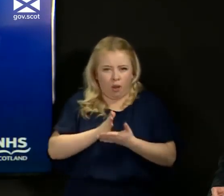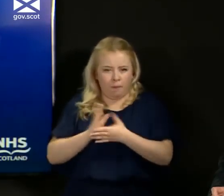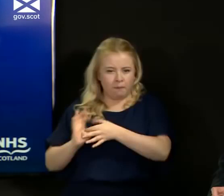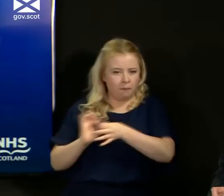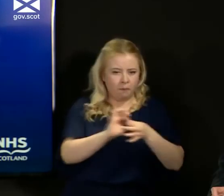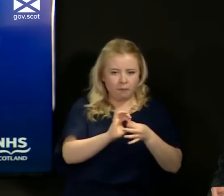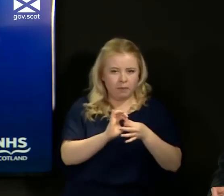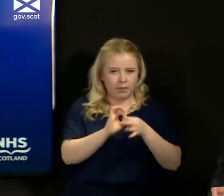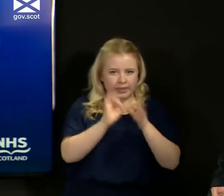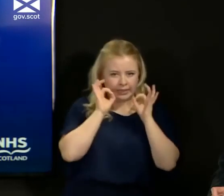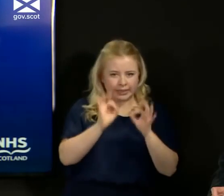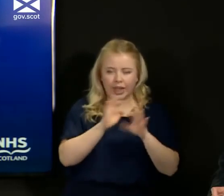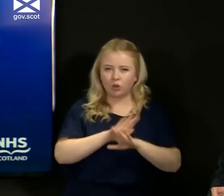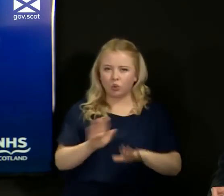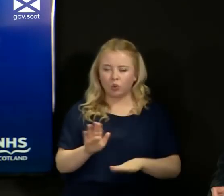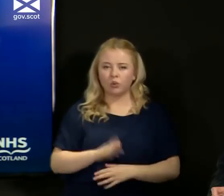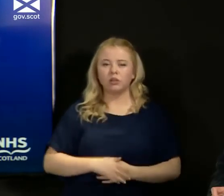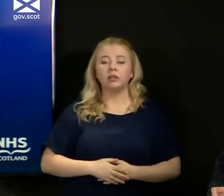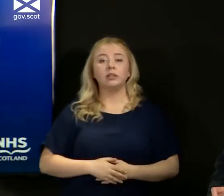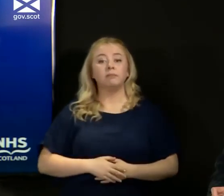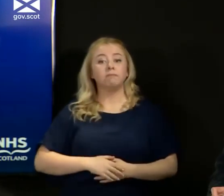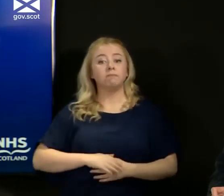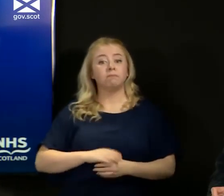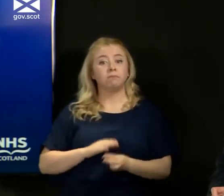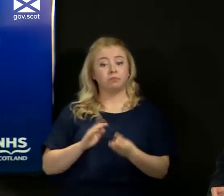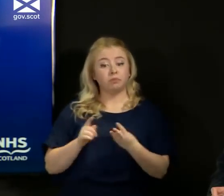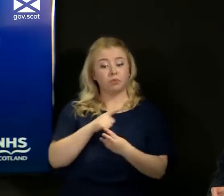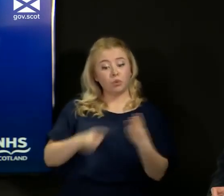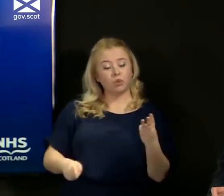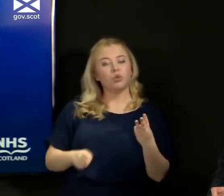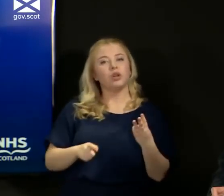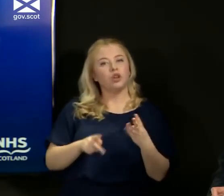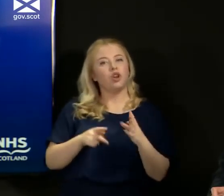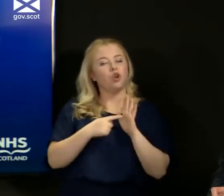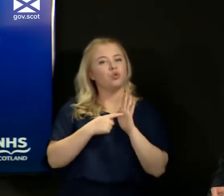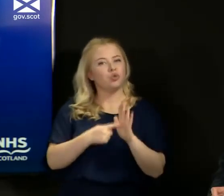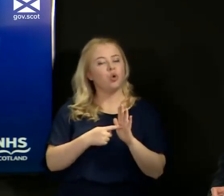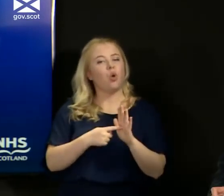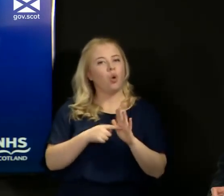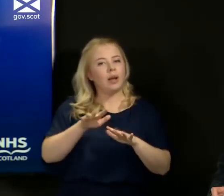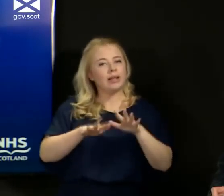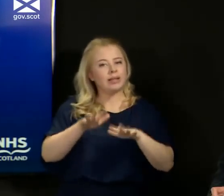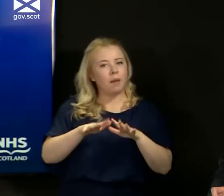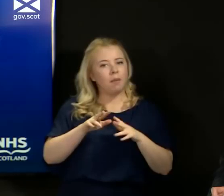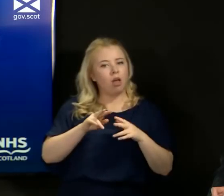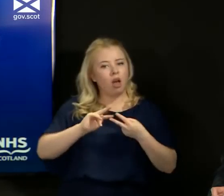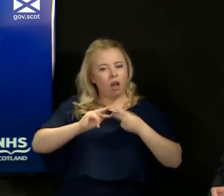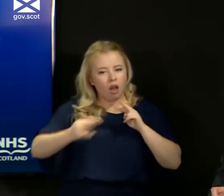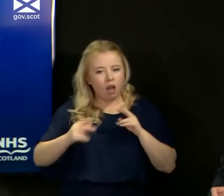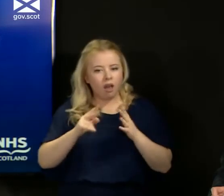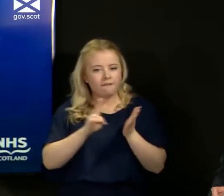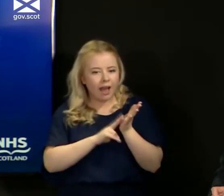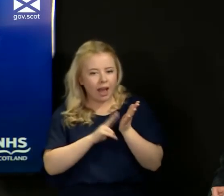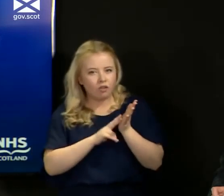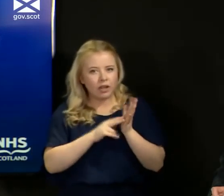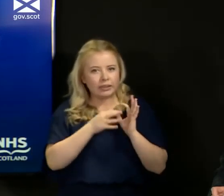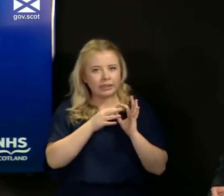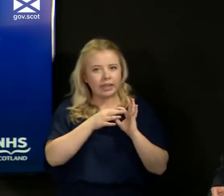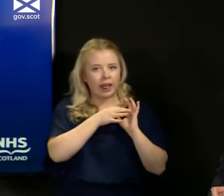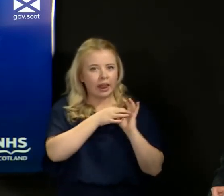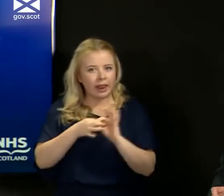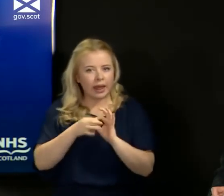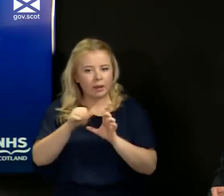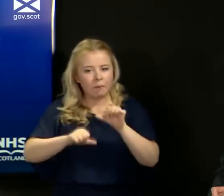been established. All show similarities with a viral lineage that is found in continental Europe.